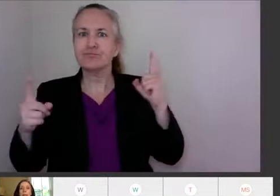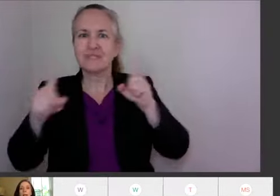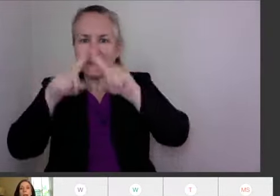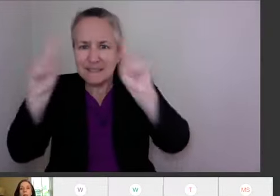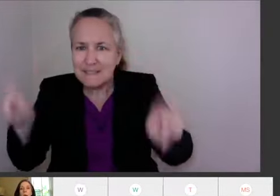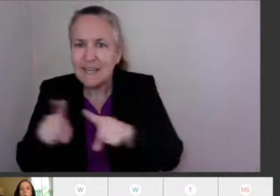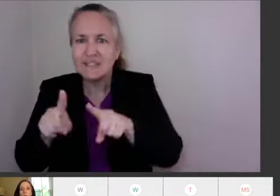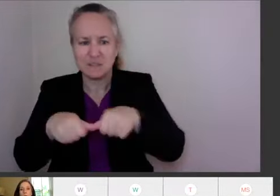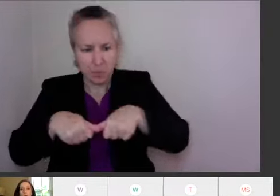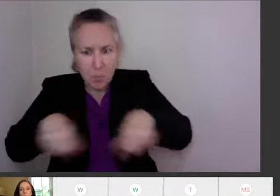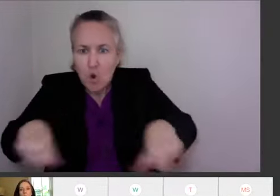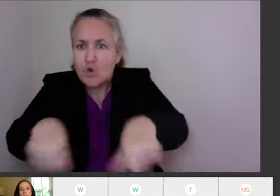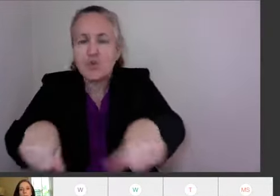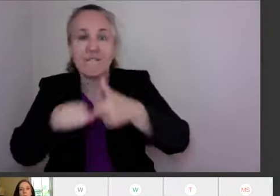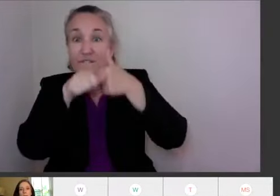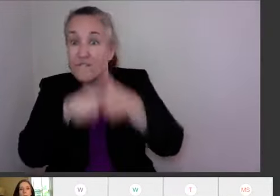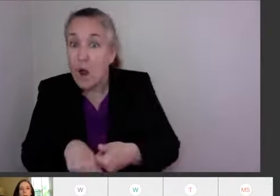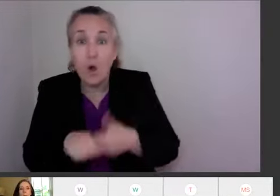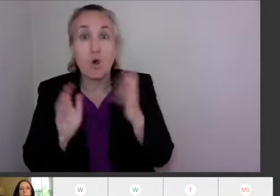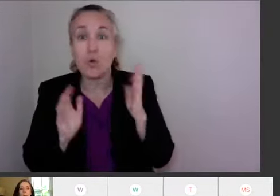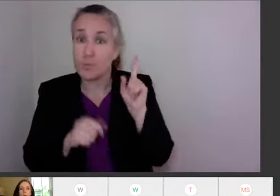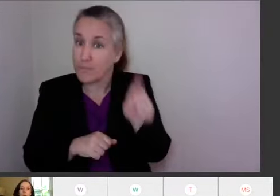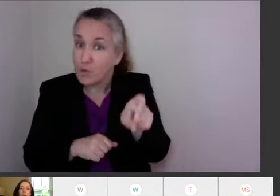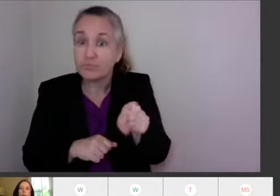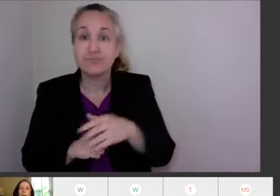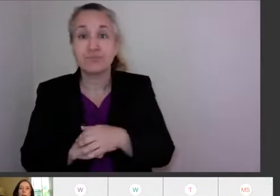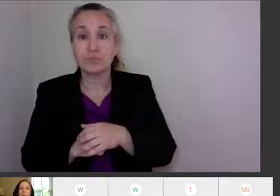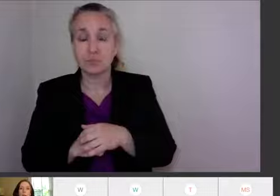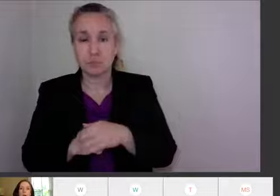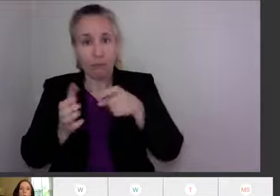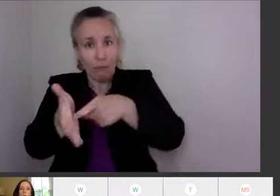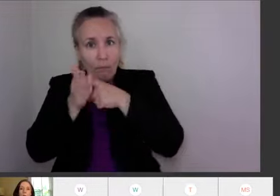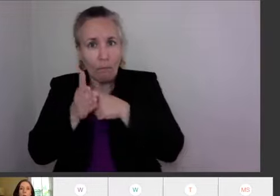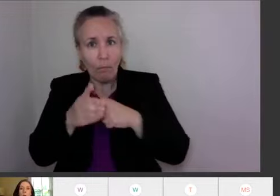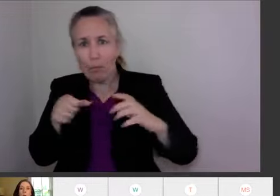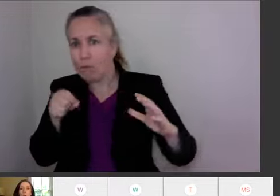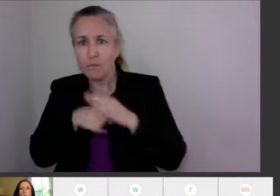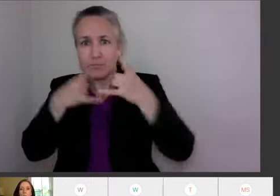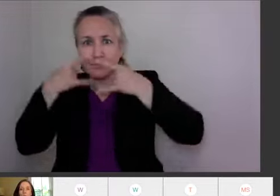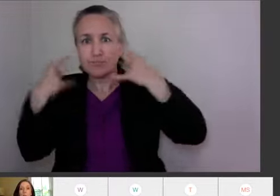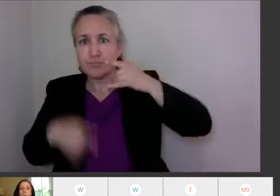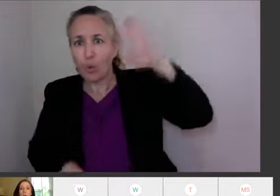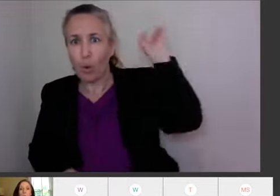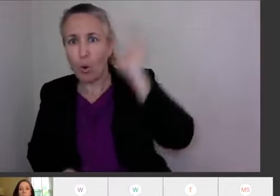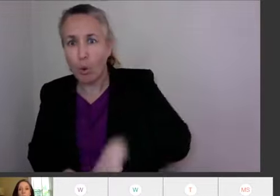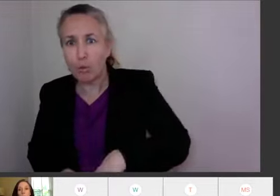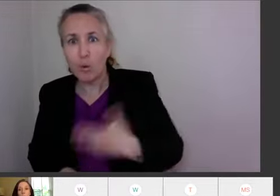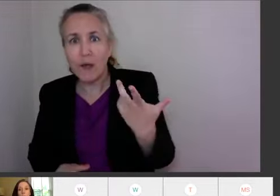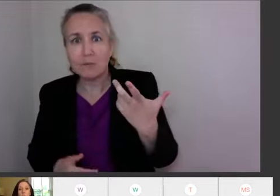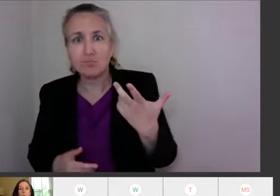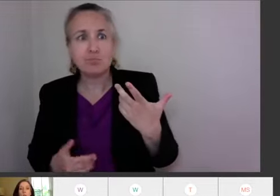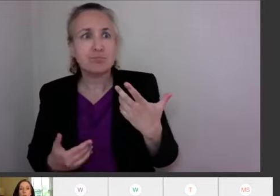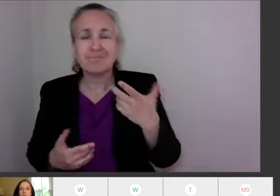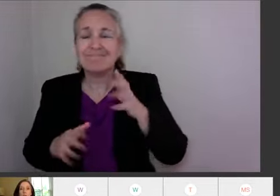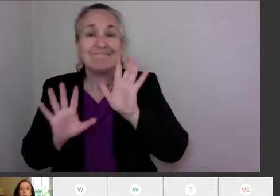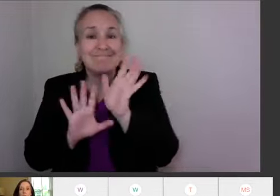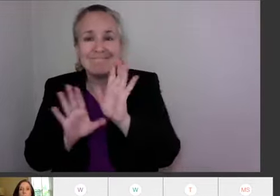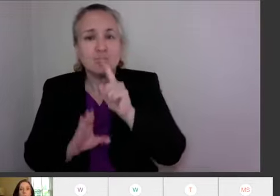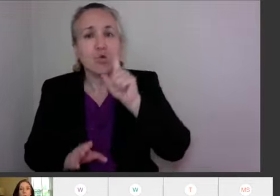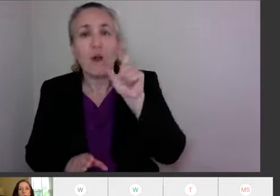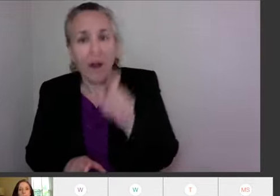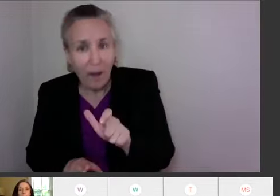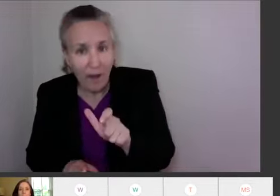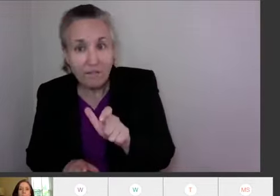park. And that while you don't have to have a mask or face covering on while you're enjoying the park with just